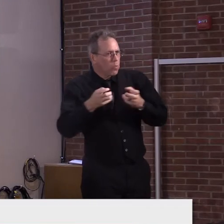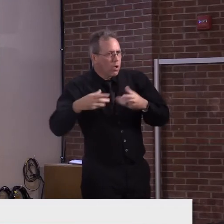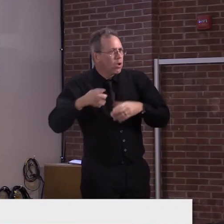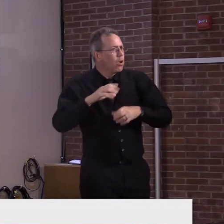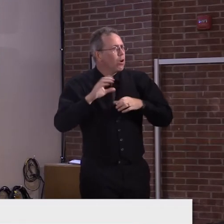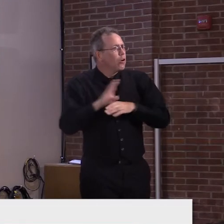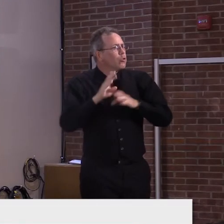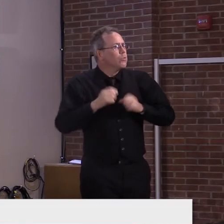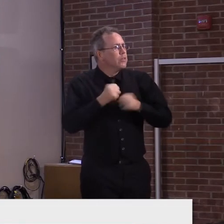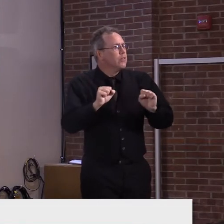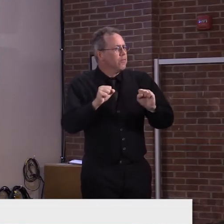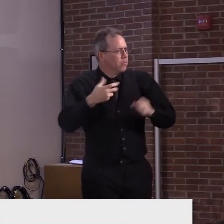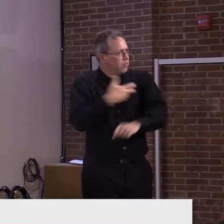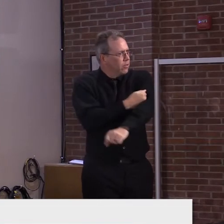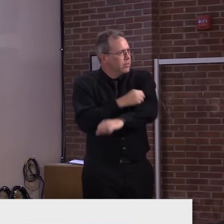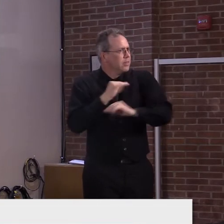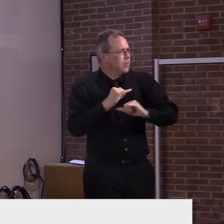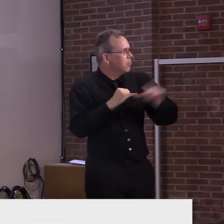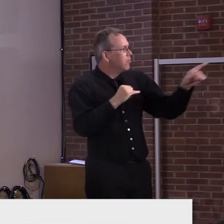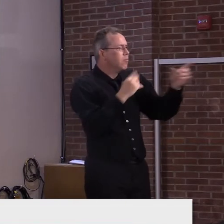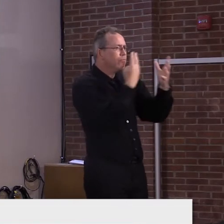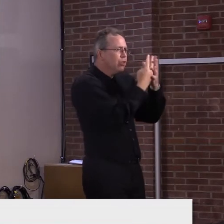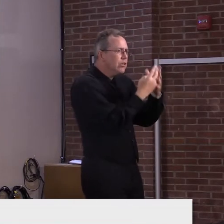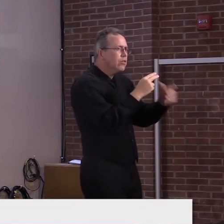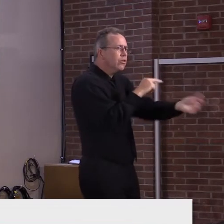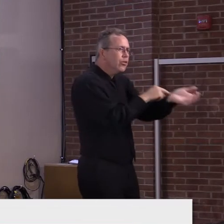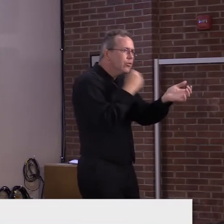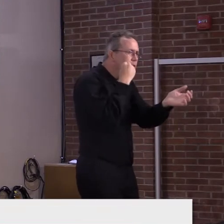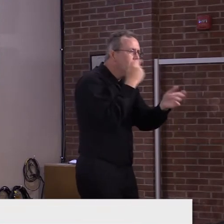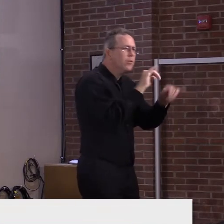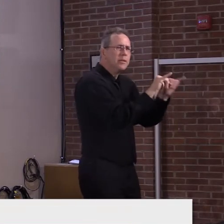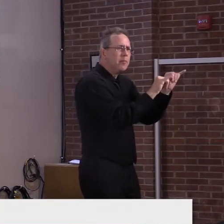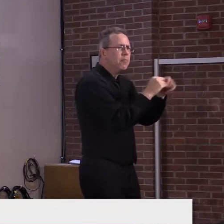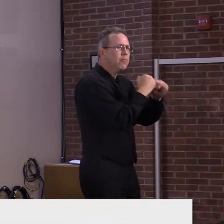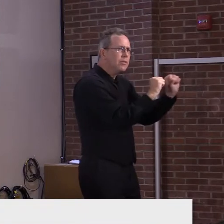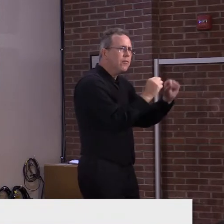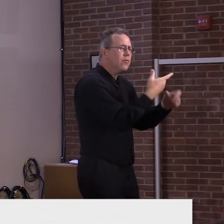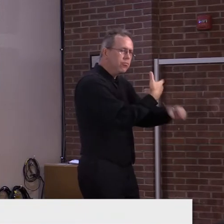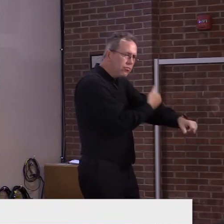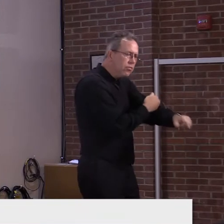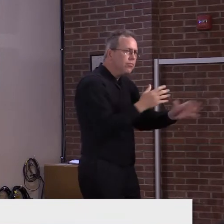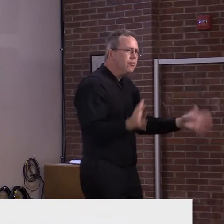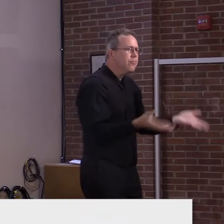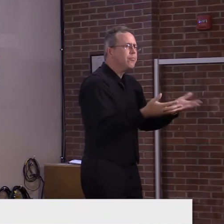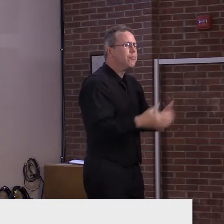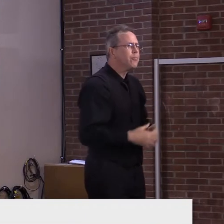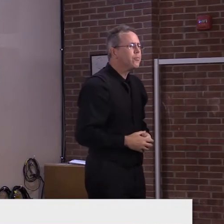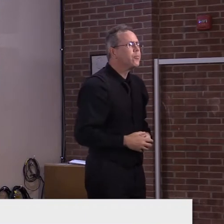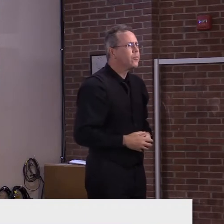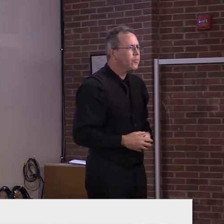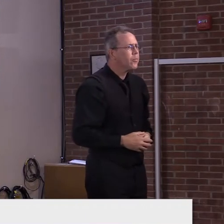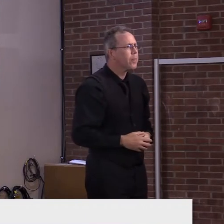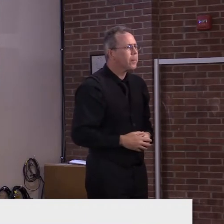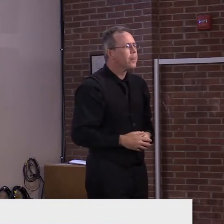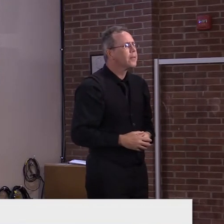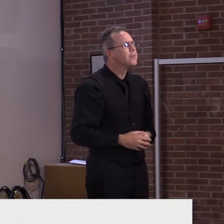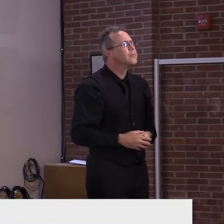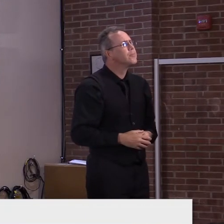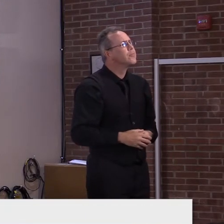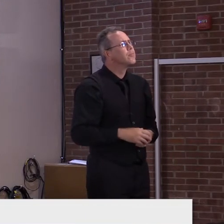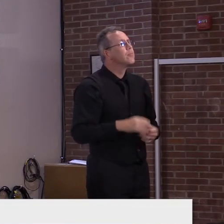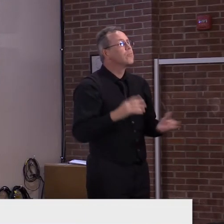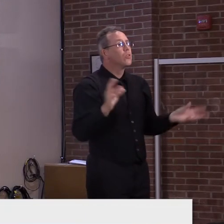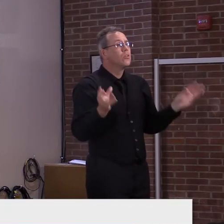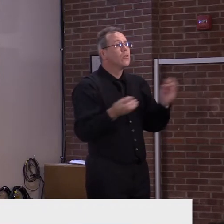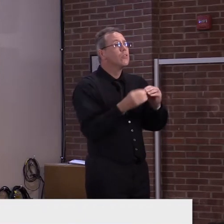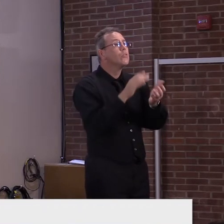our 51 supervisory unions, 47 are interested in conducting surveillance testing. That's a tremendous response